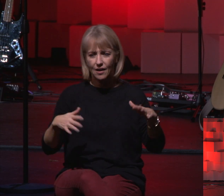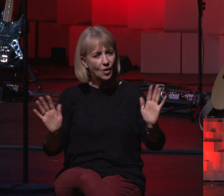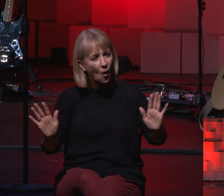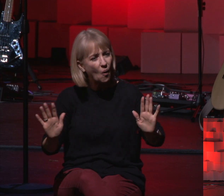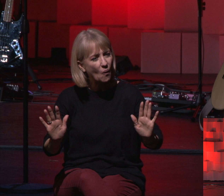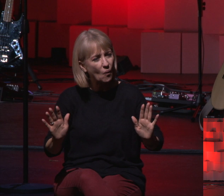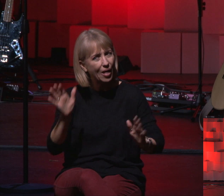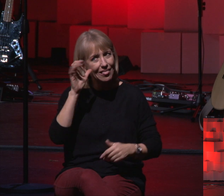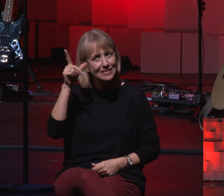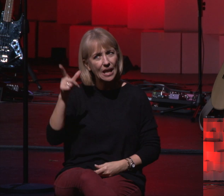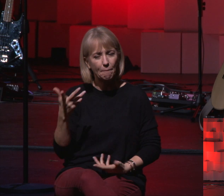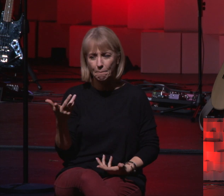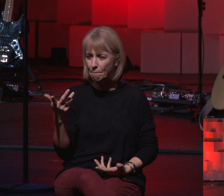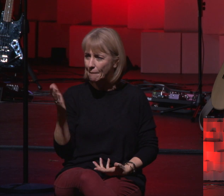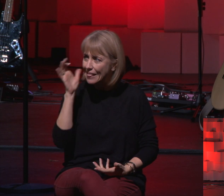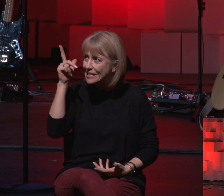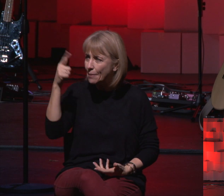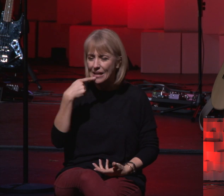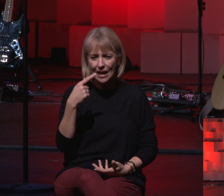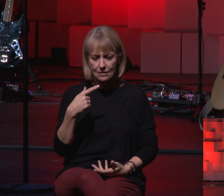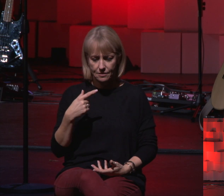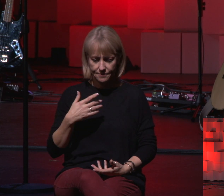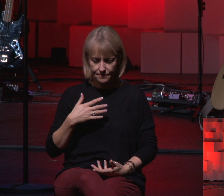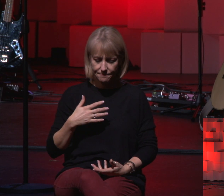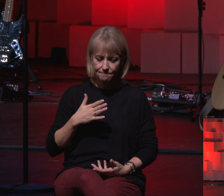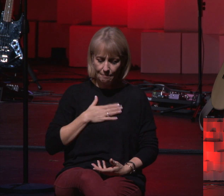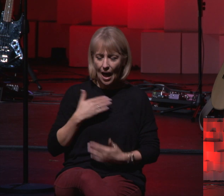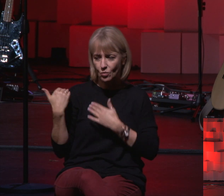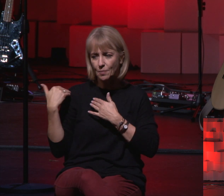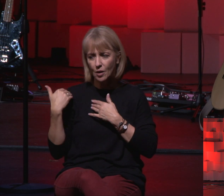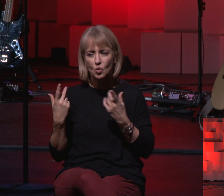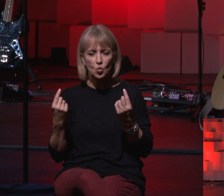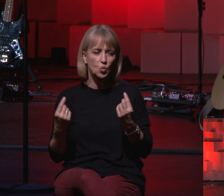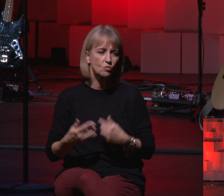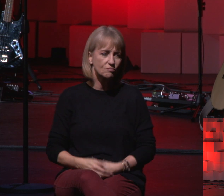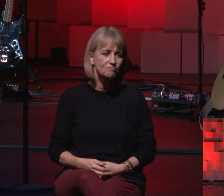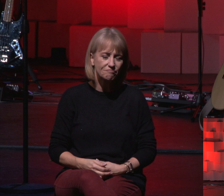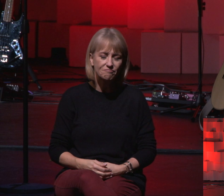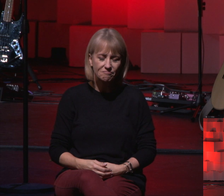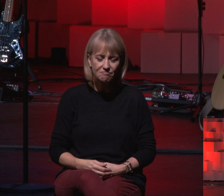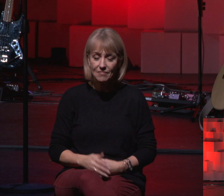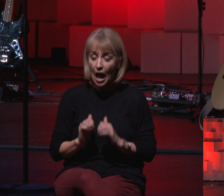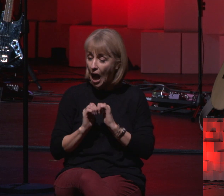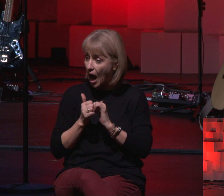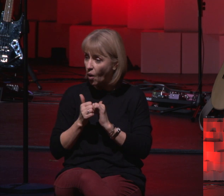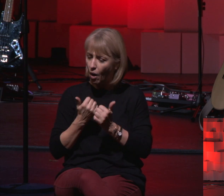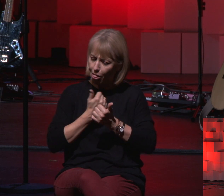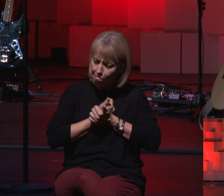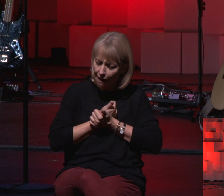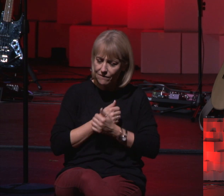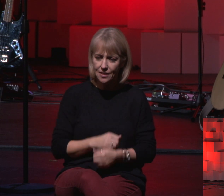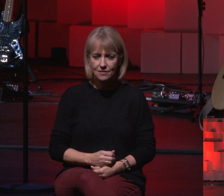you listen to Jesus and say, you do something about this. And it begins by loving, by caring,